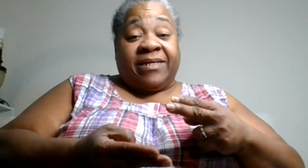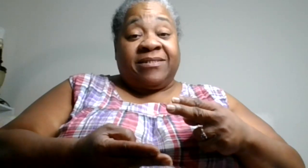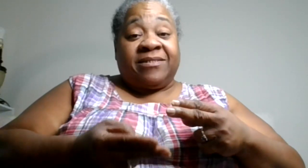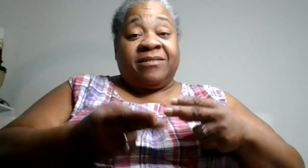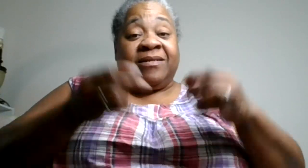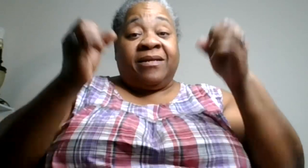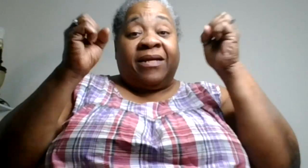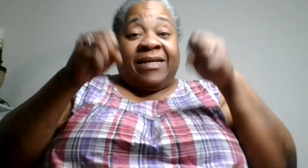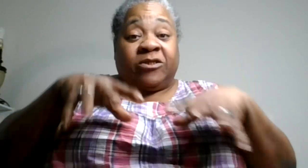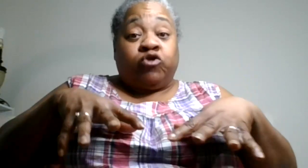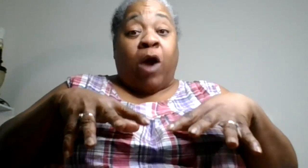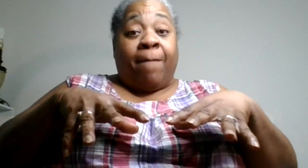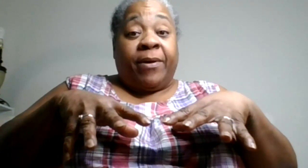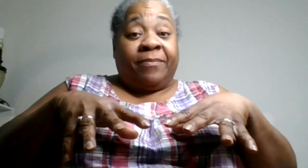Decrease. And drop.